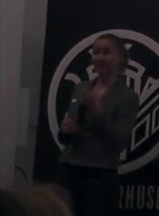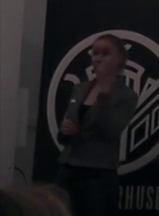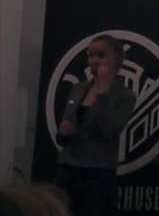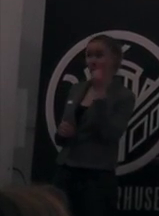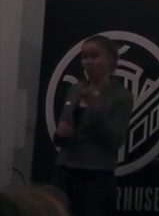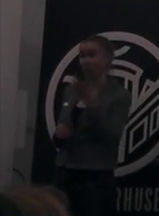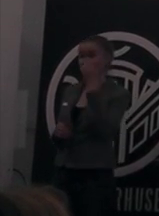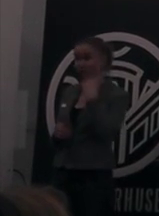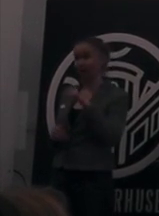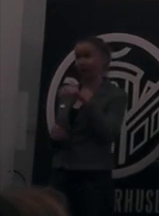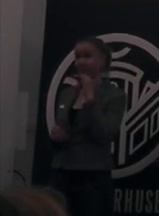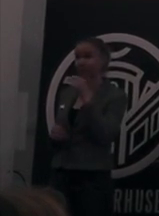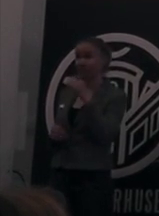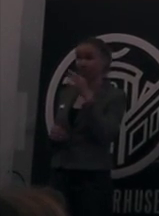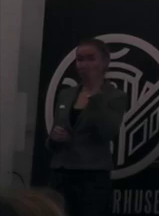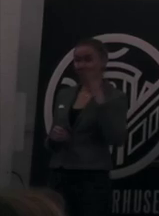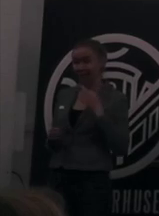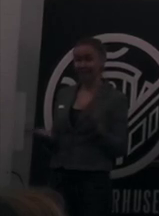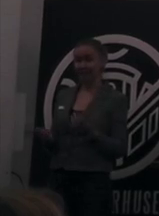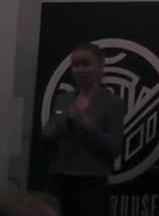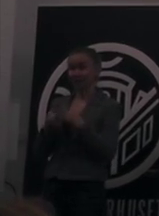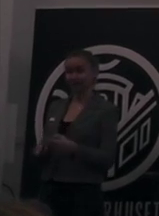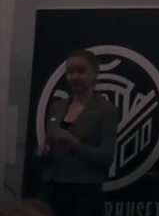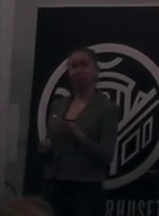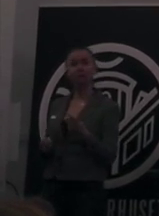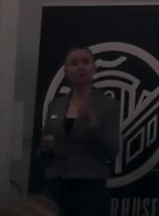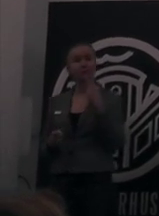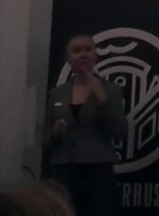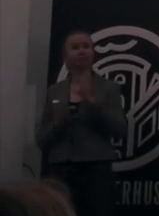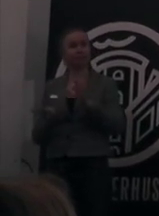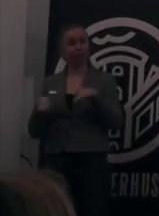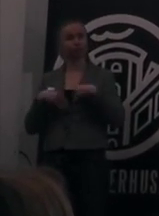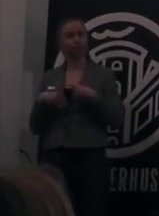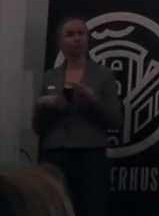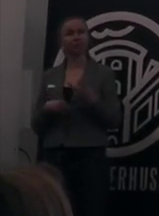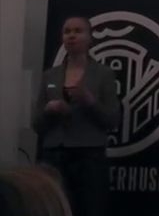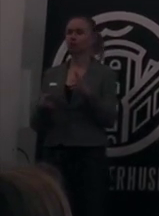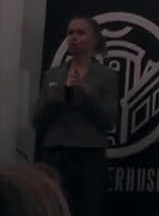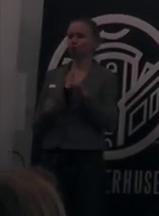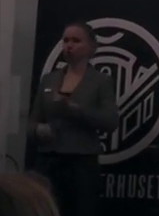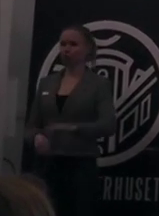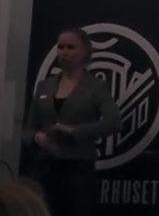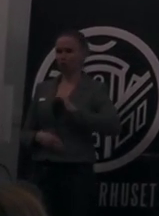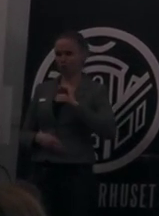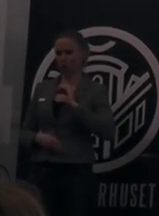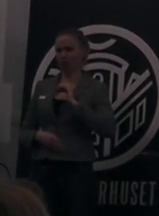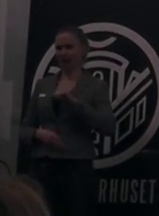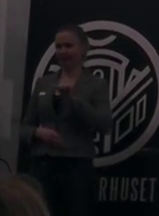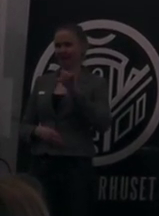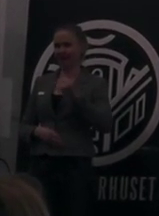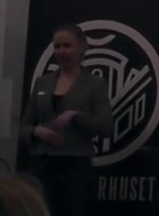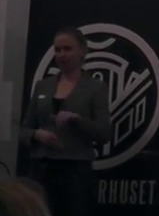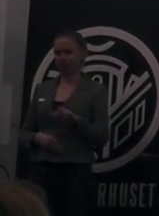speak Hungarian? You don't have to go on TV." He said, "No, I'll go on TV too." So this young 20-year-old named Milan Rosa